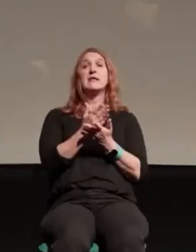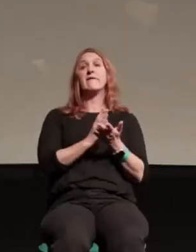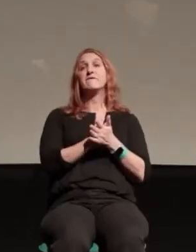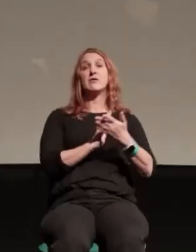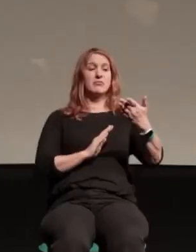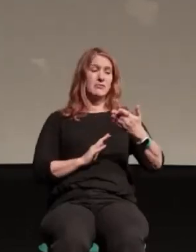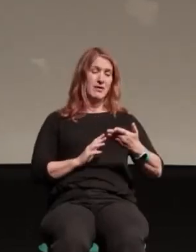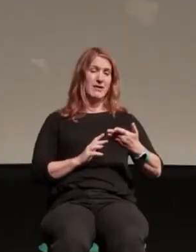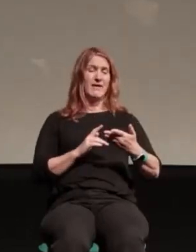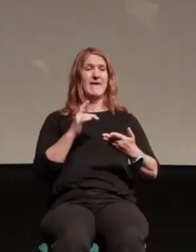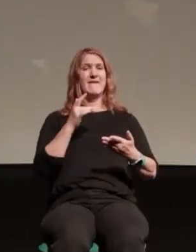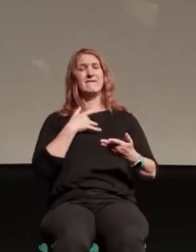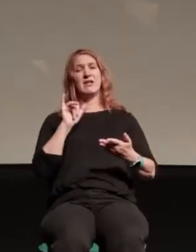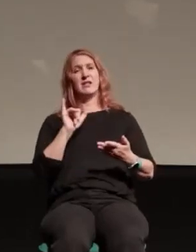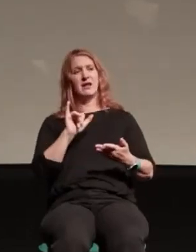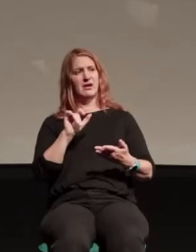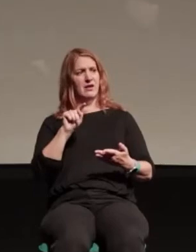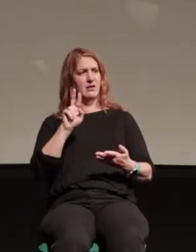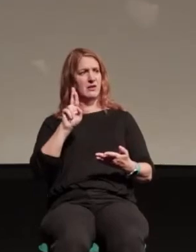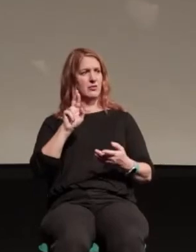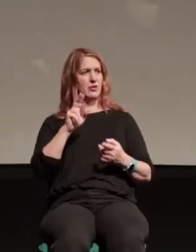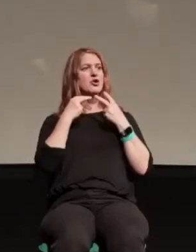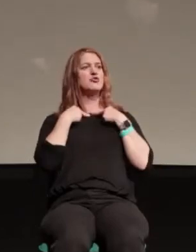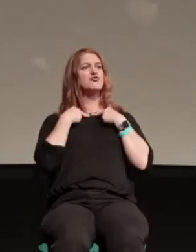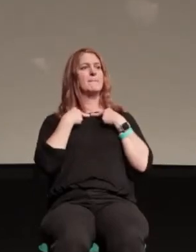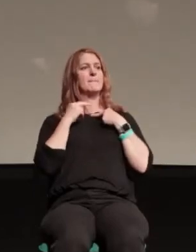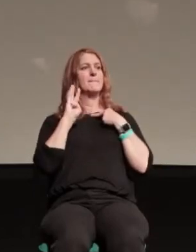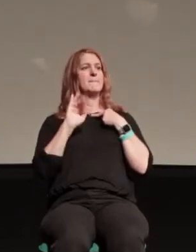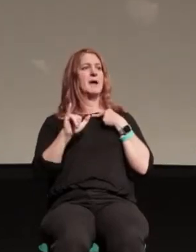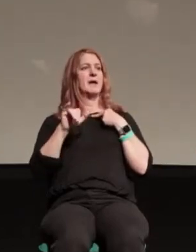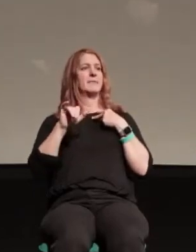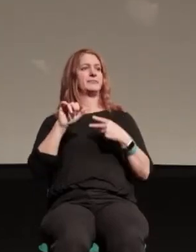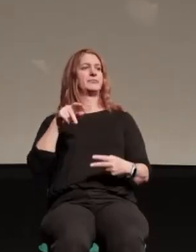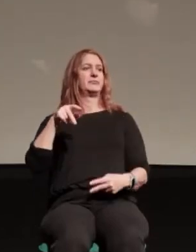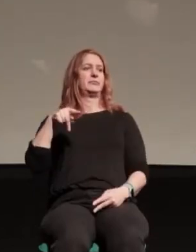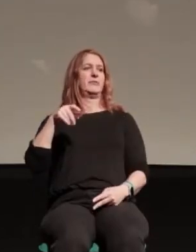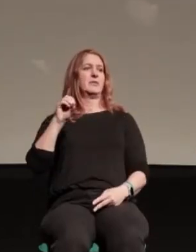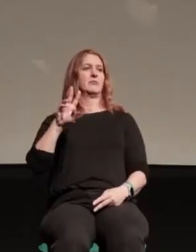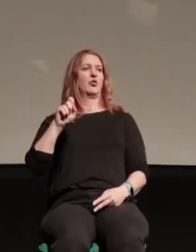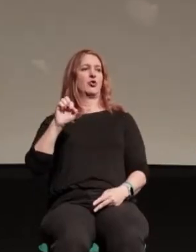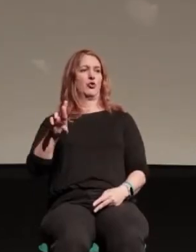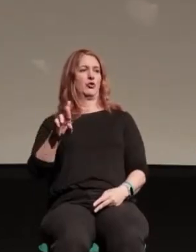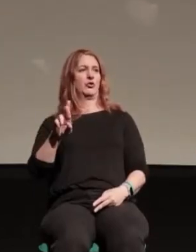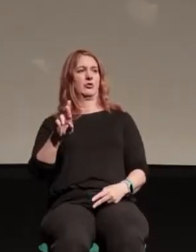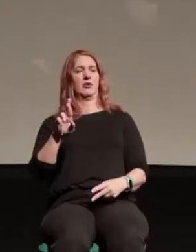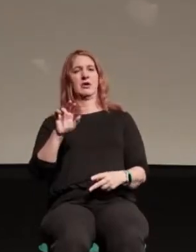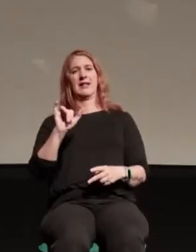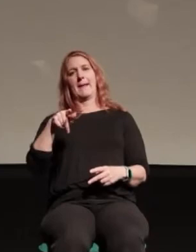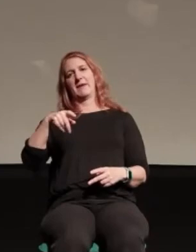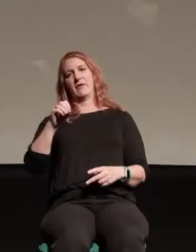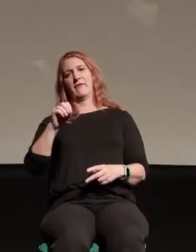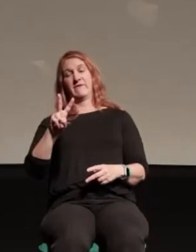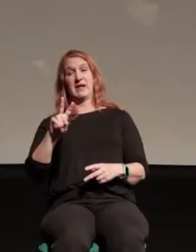like Trapped by Dawn Porter, which was phenomenal, Pervert Park on POV, and those have